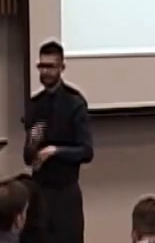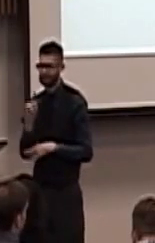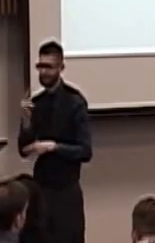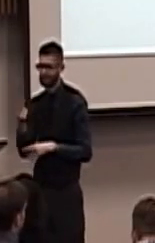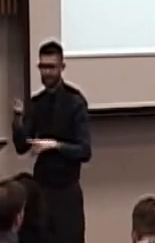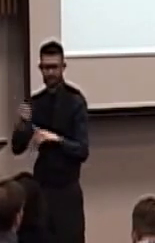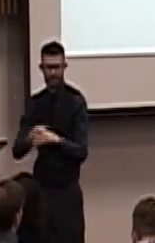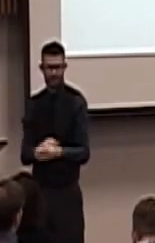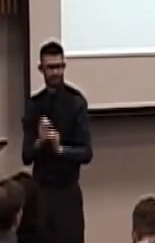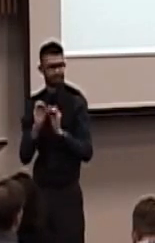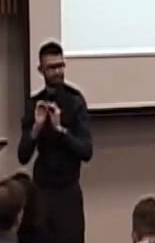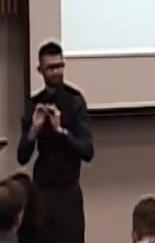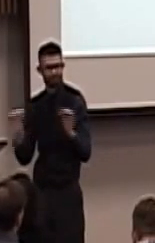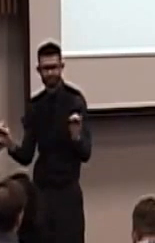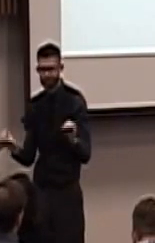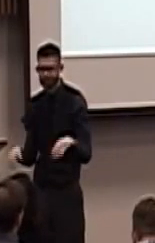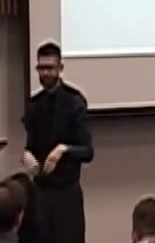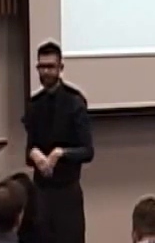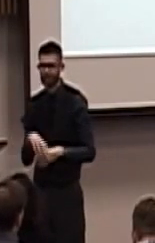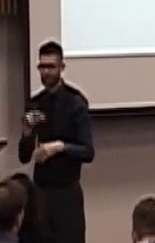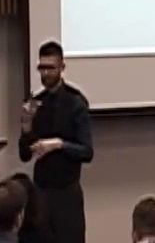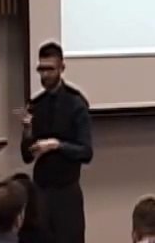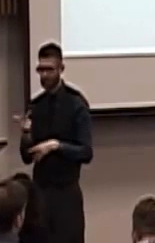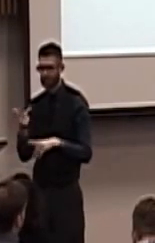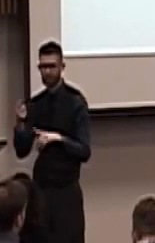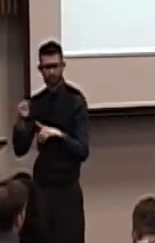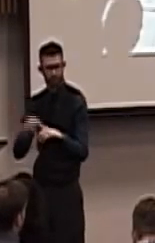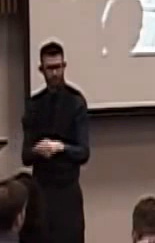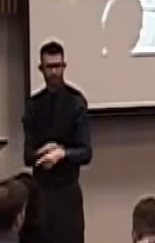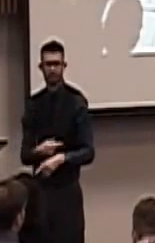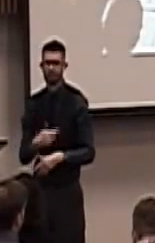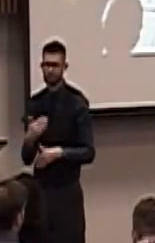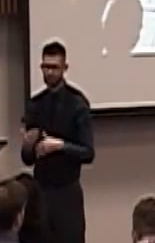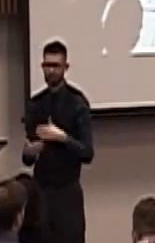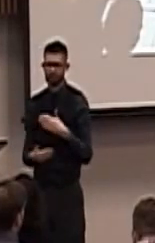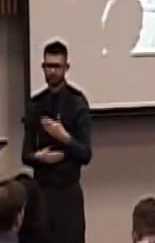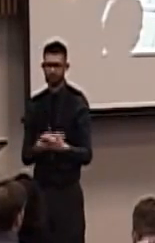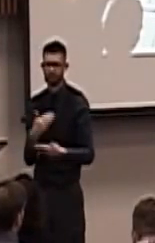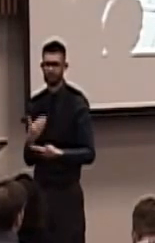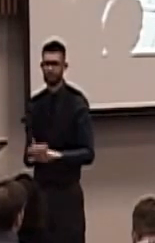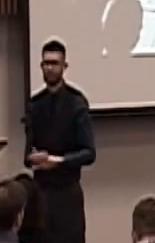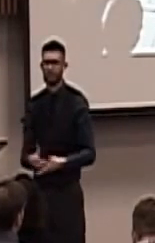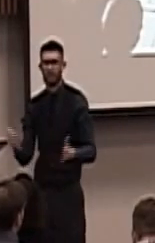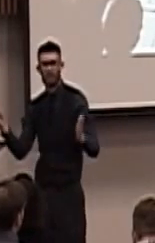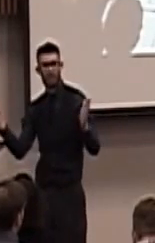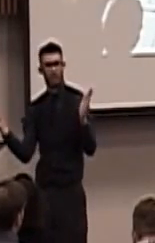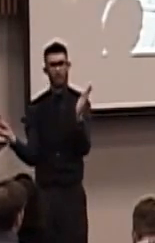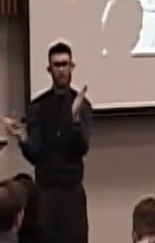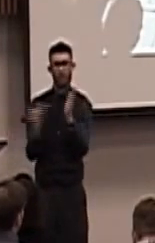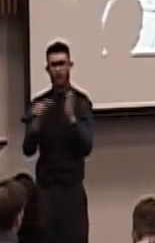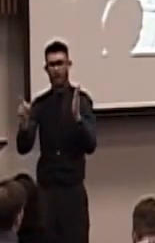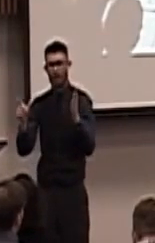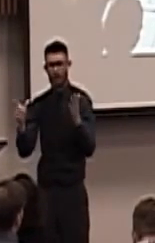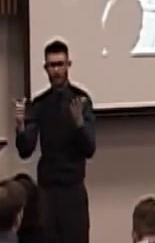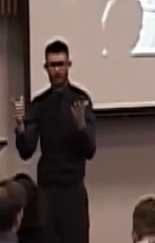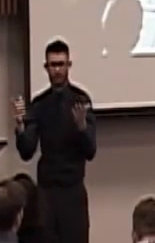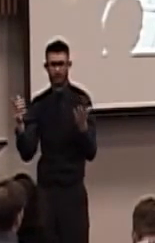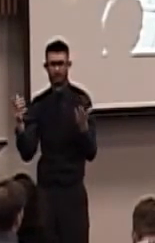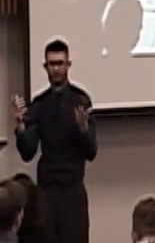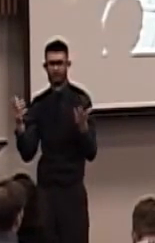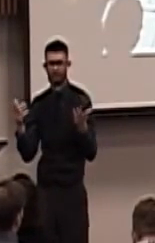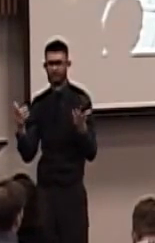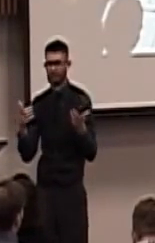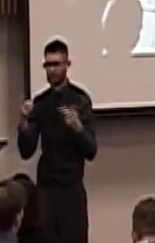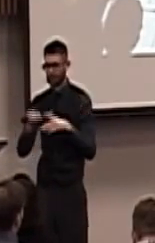any news, and the third month, and then all of a sudden he began to